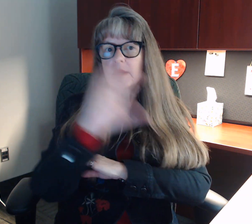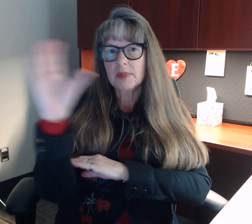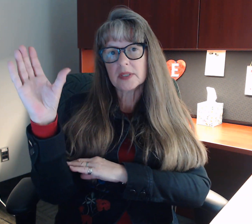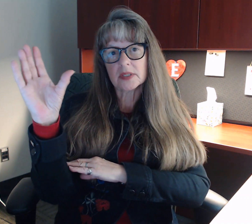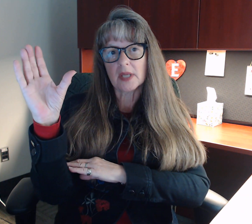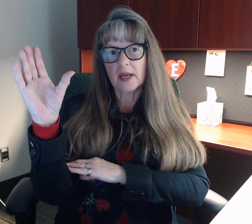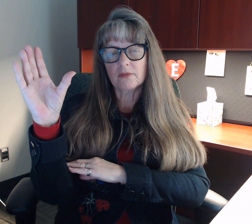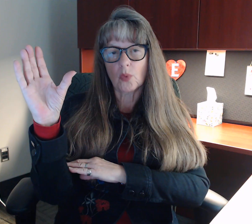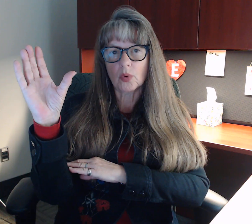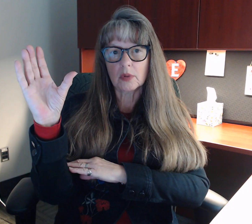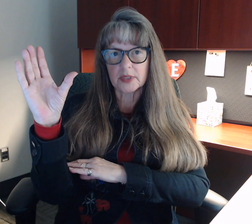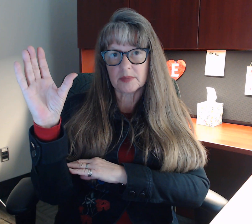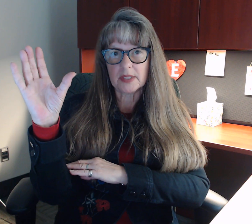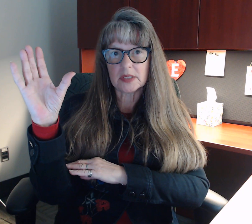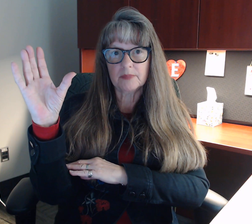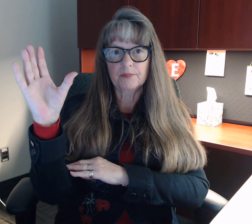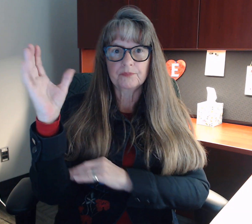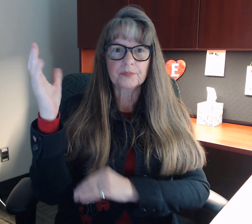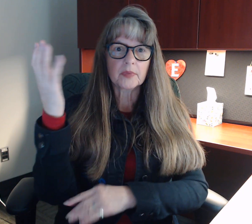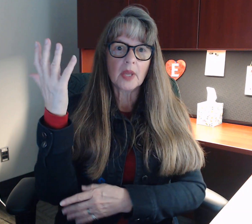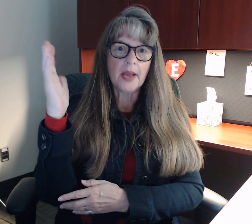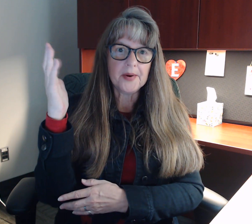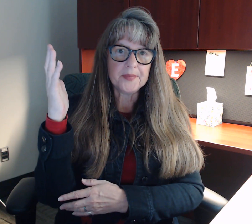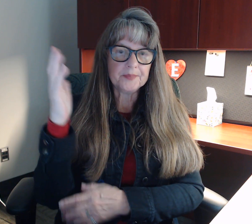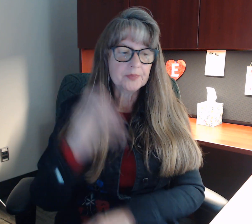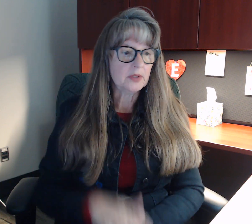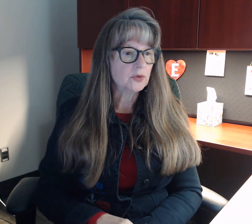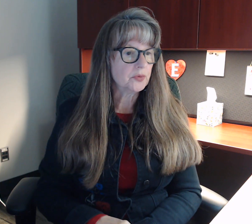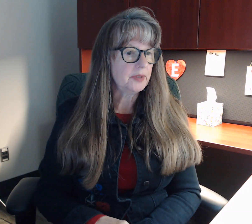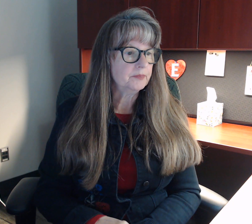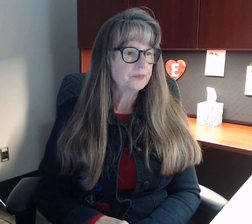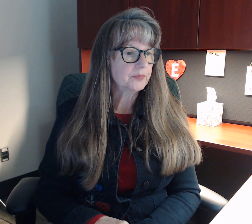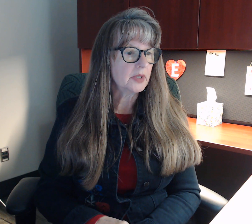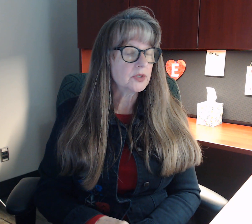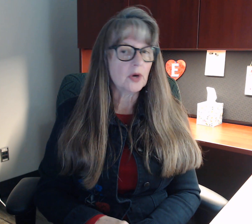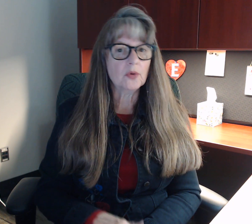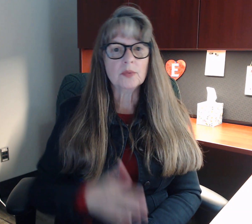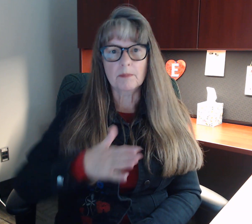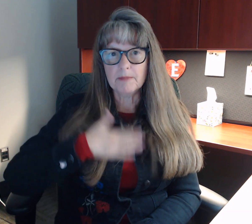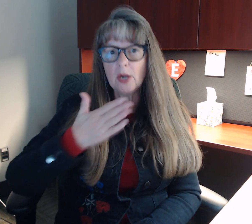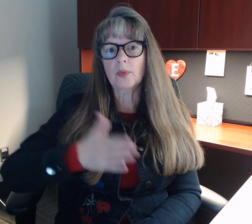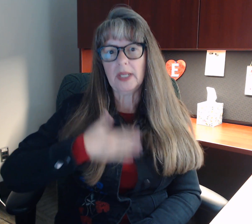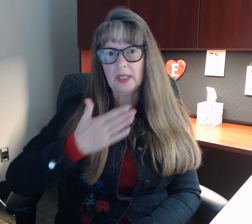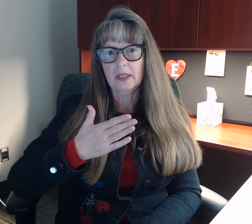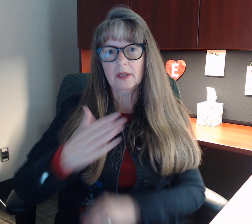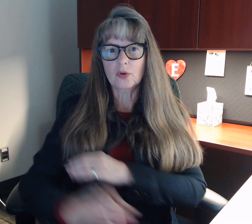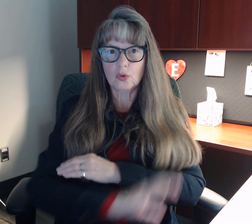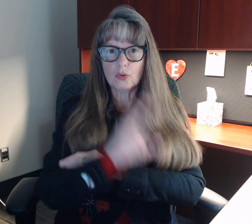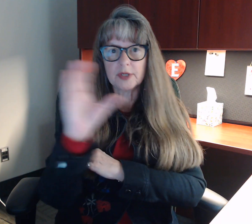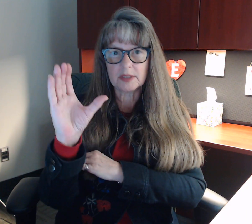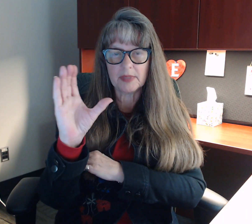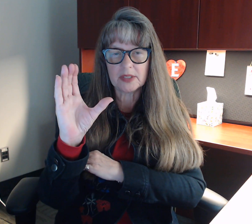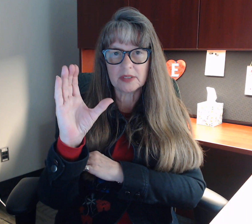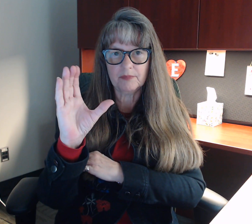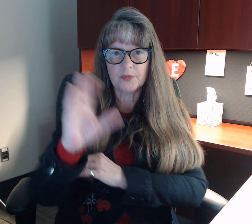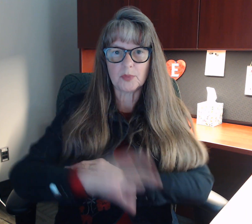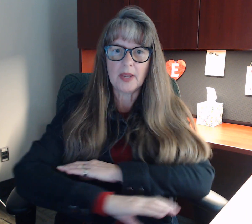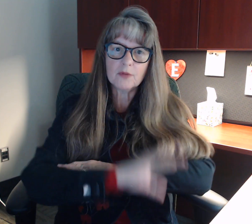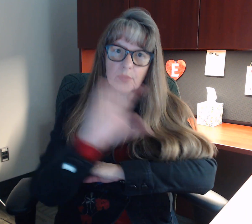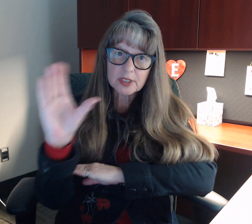it's the sign for Christmas. A tree. So Merry Christmas. So we have Christmas